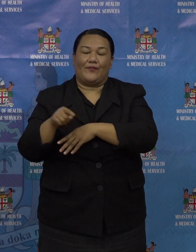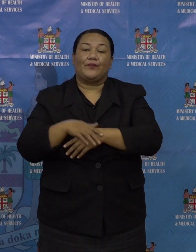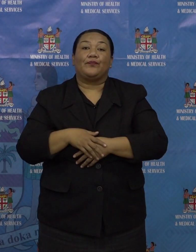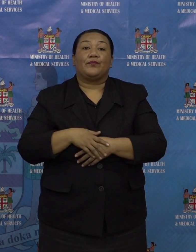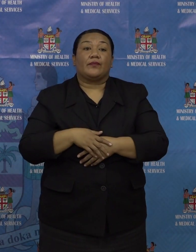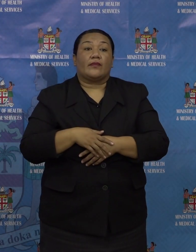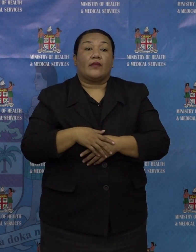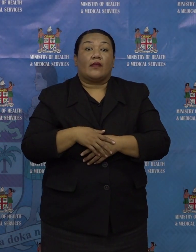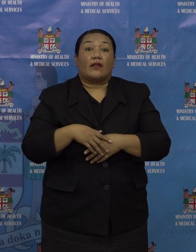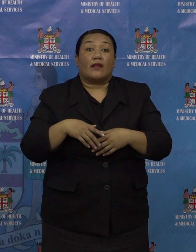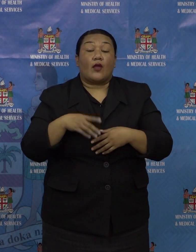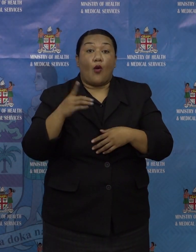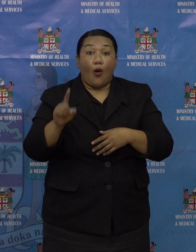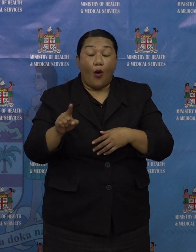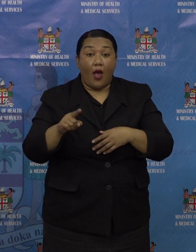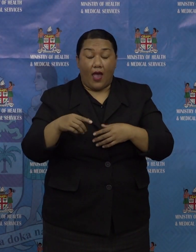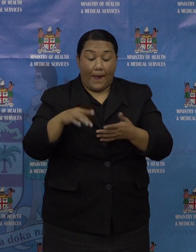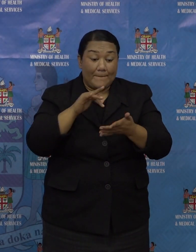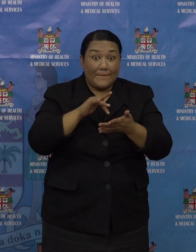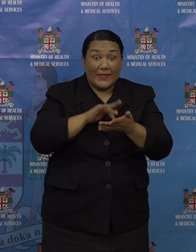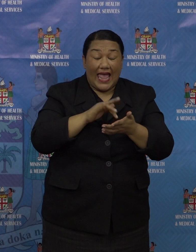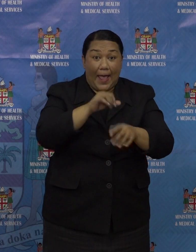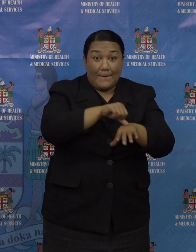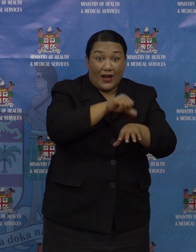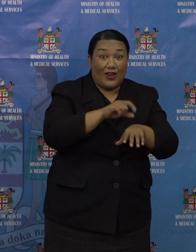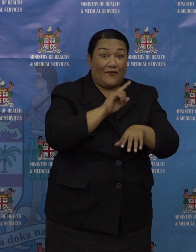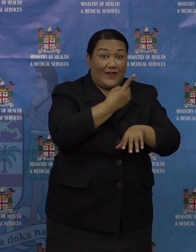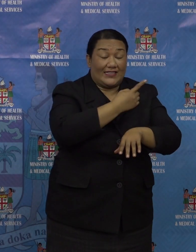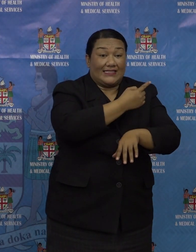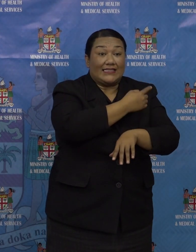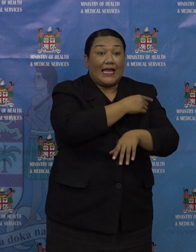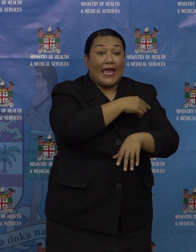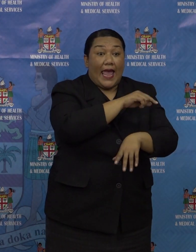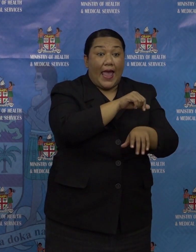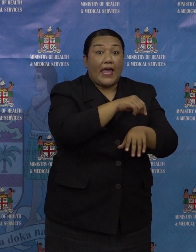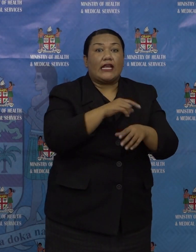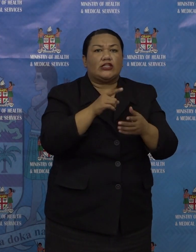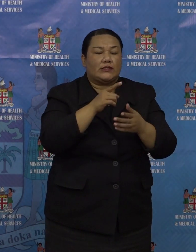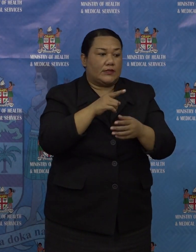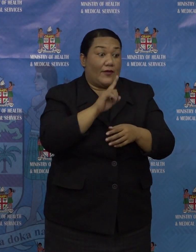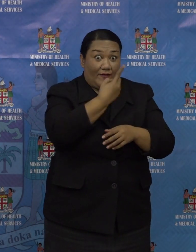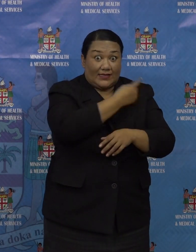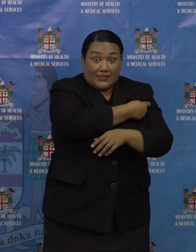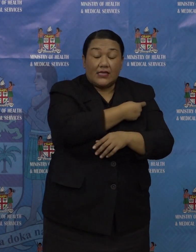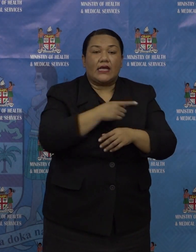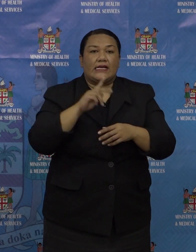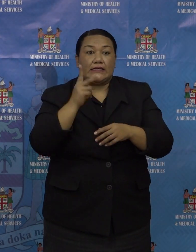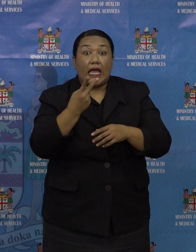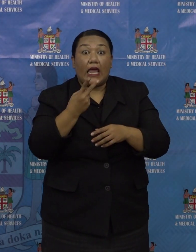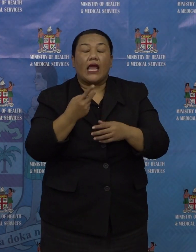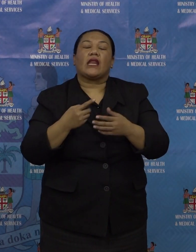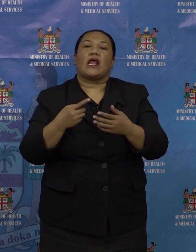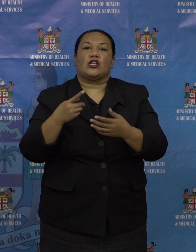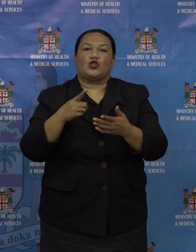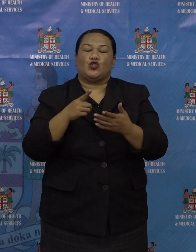first dose of the vaccine in mid-April. He received the second dose of the vaccine on the 29th of July. However, as